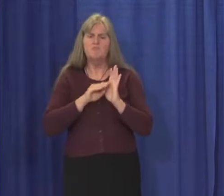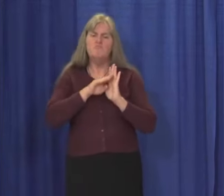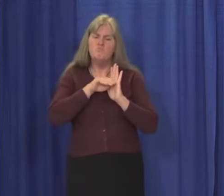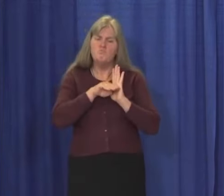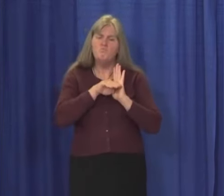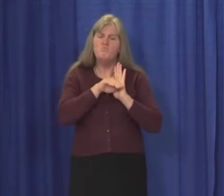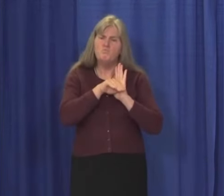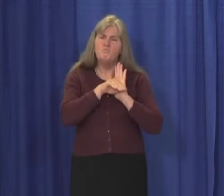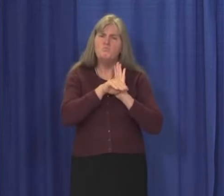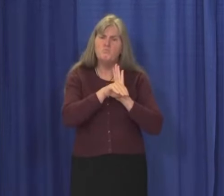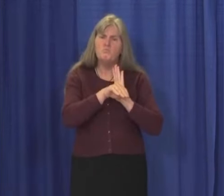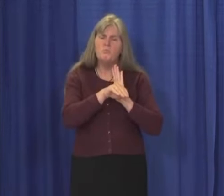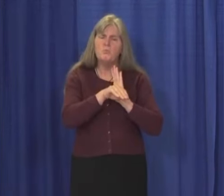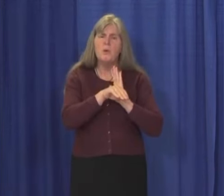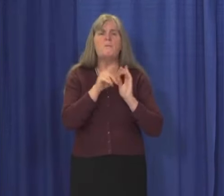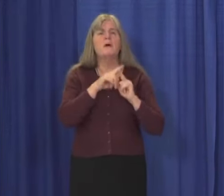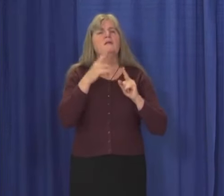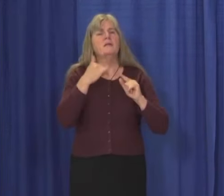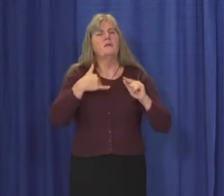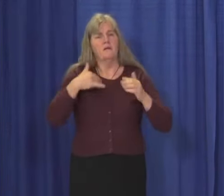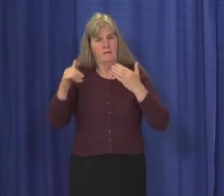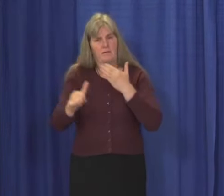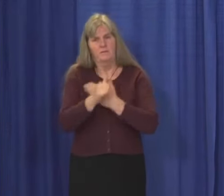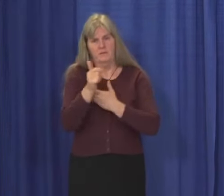does not mean the risk has gone away.